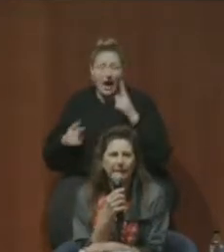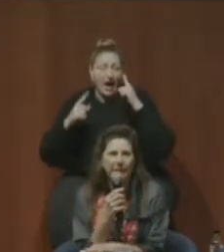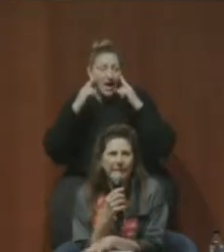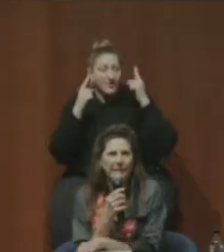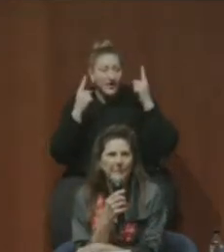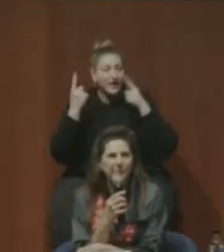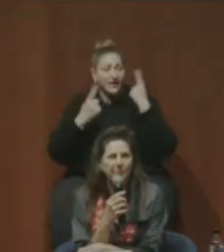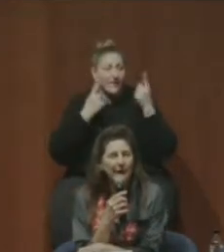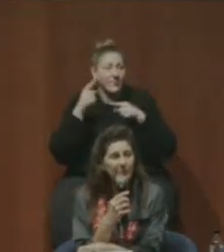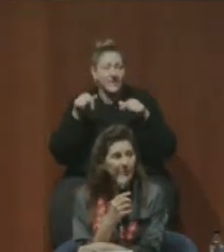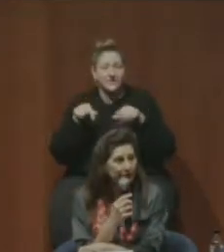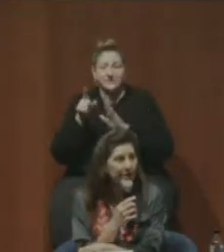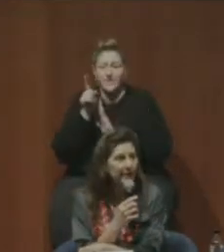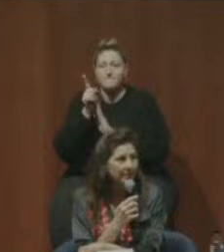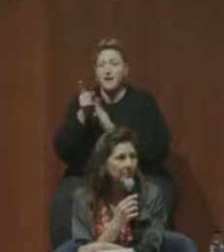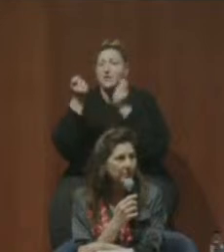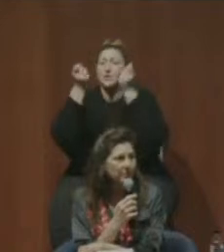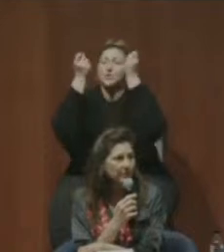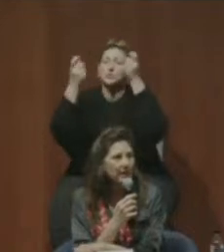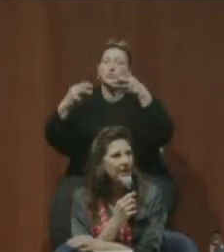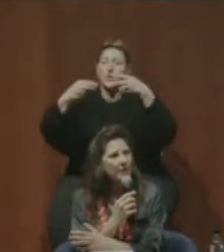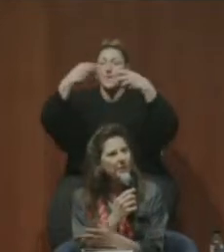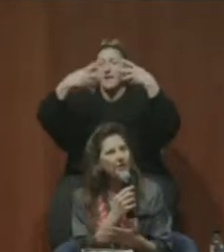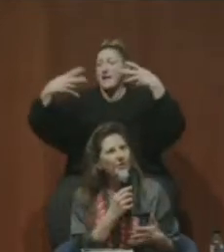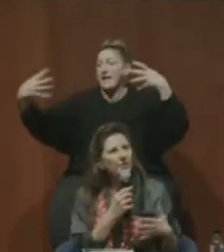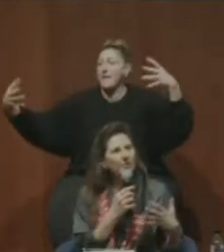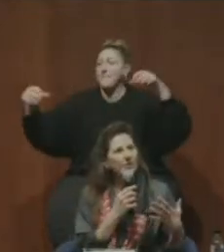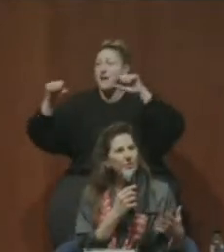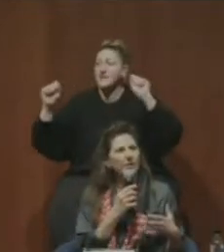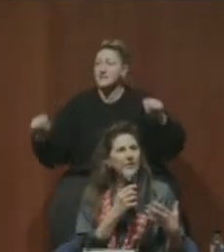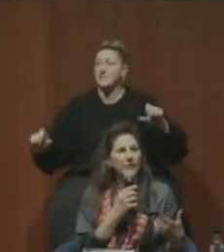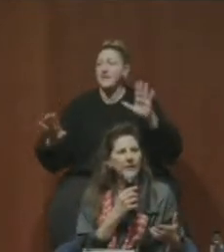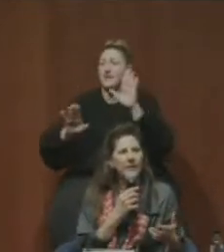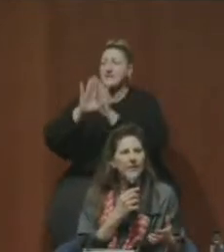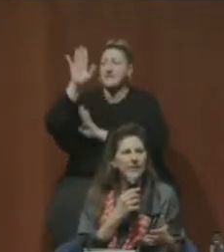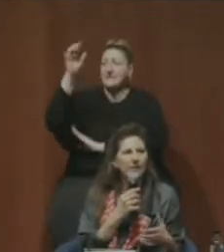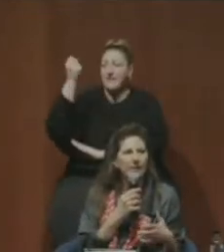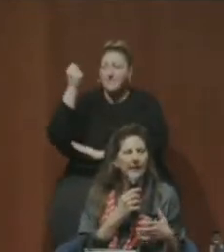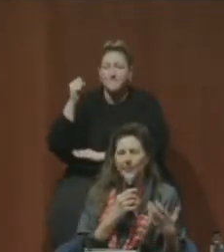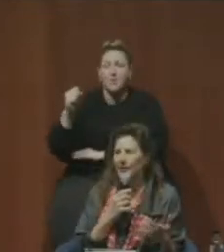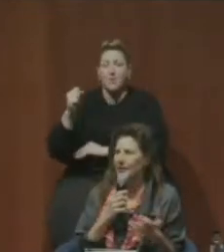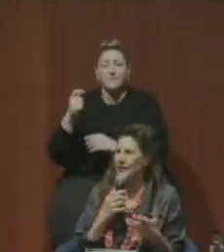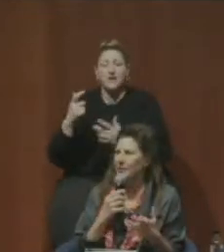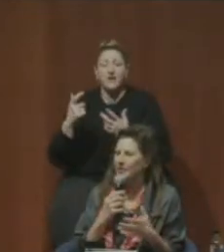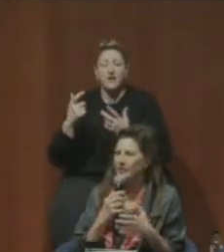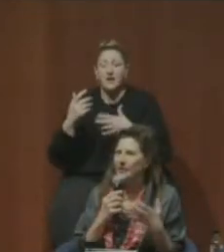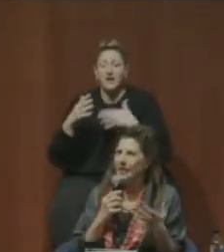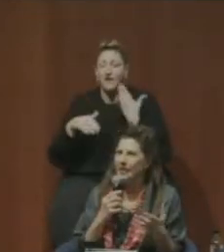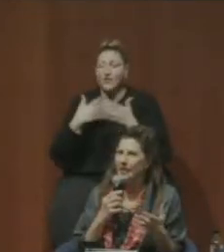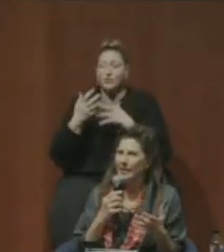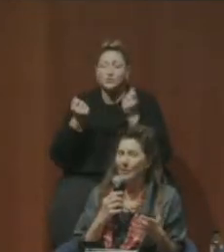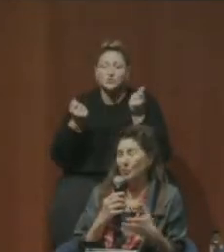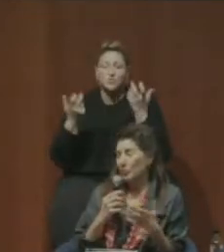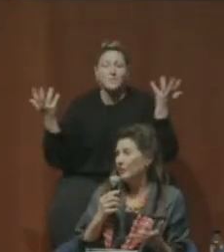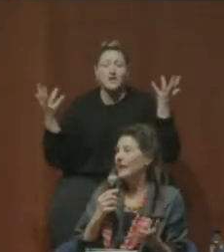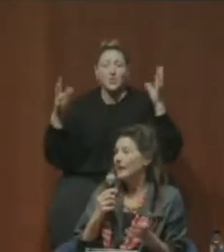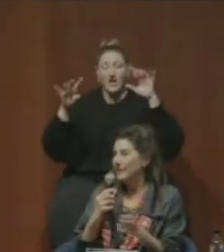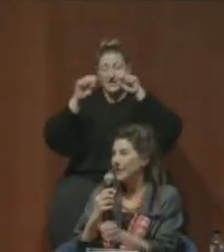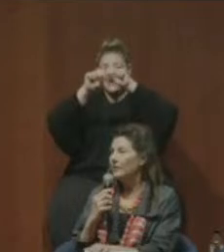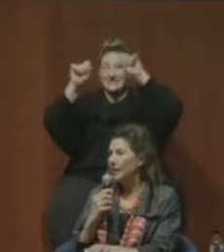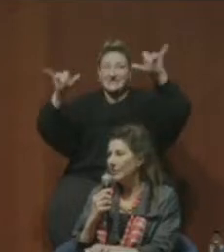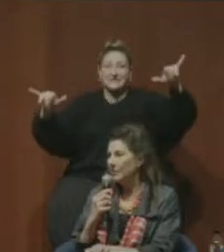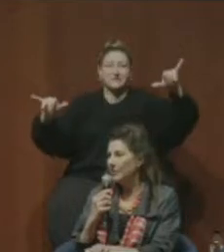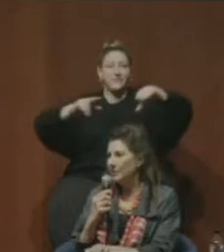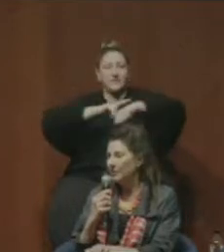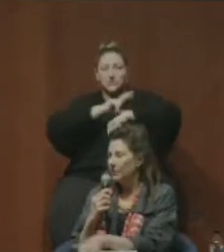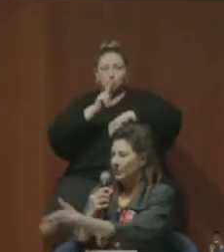many possibilities in a movement, there are also these ways in which the capitalist system has normalized